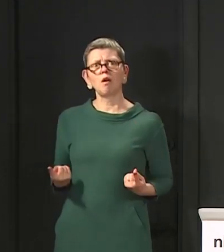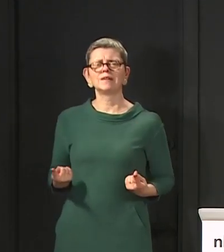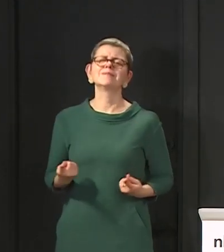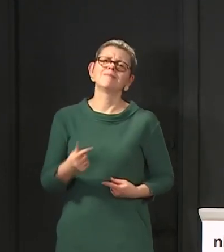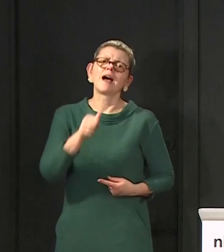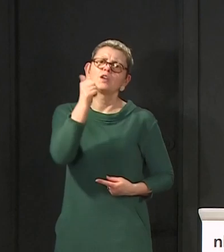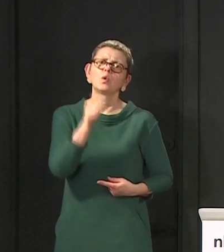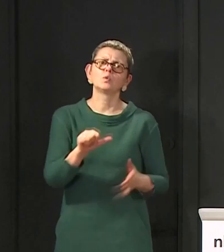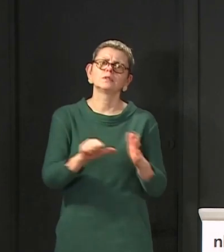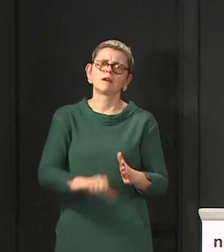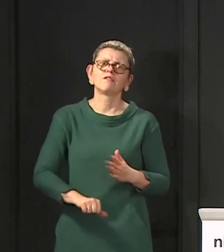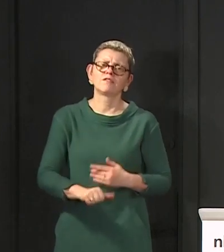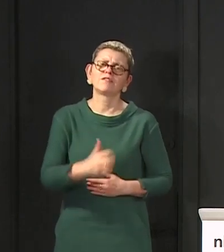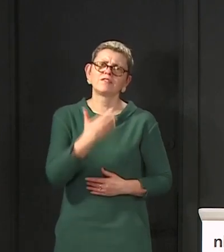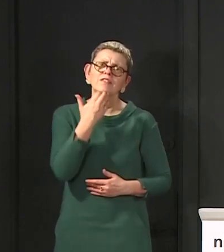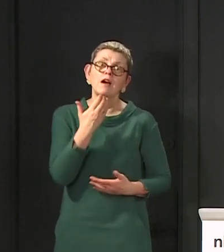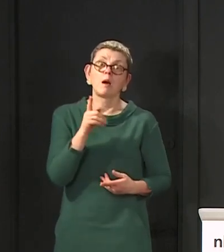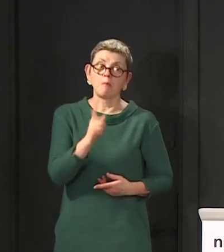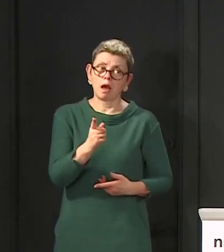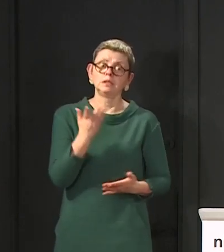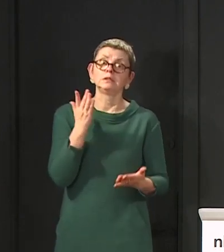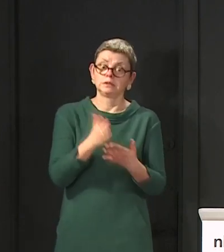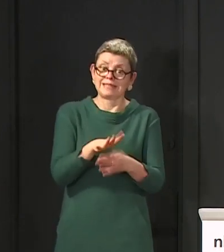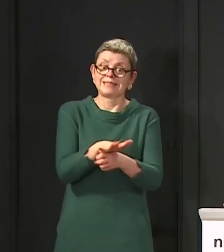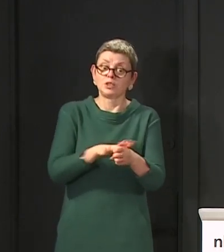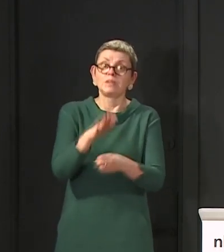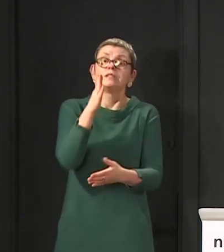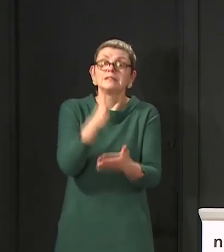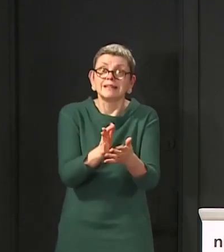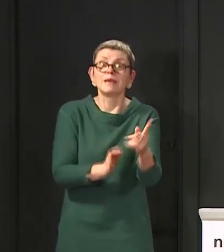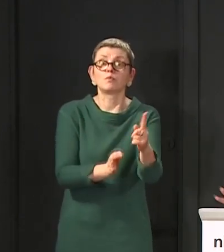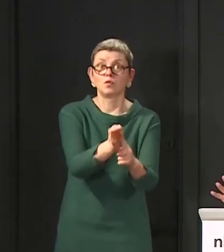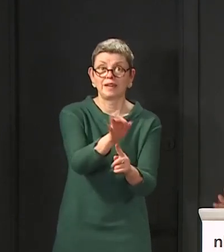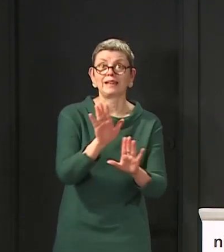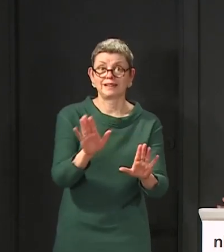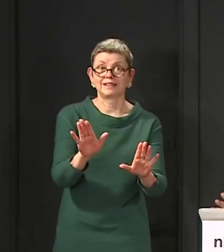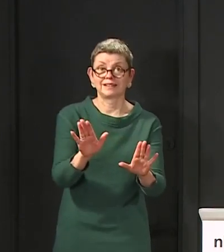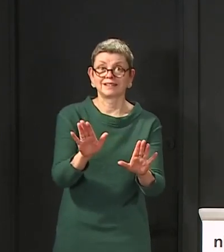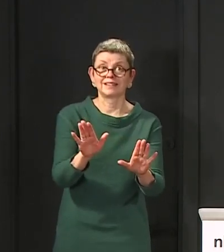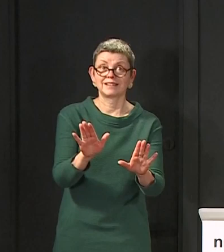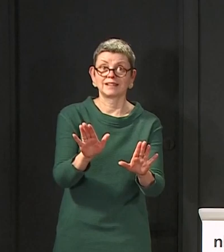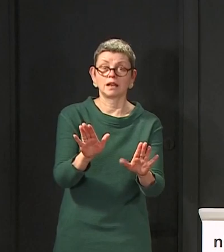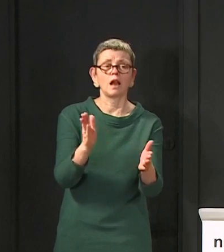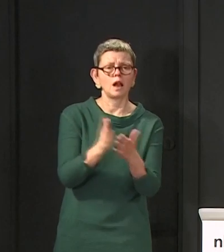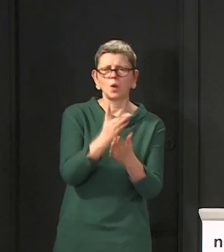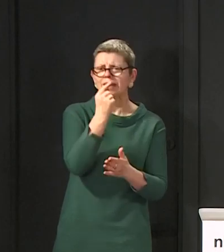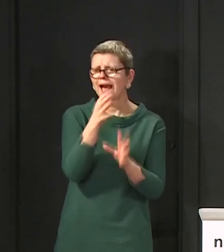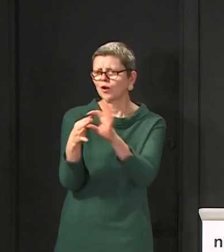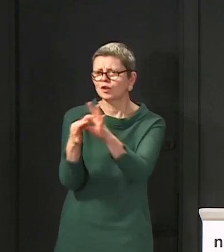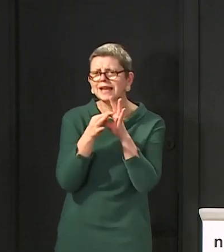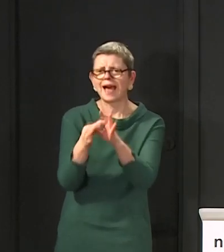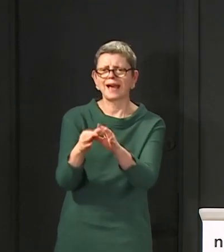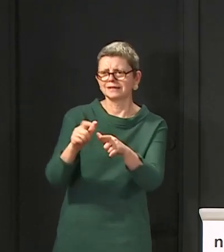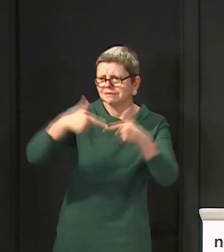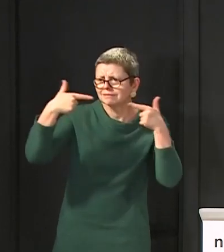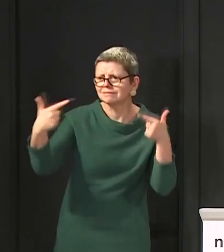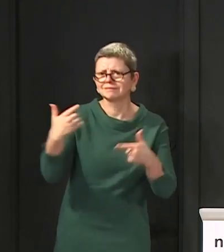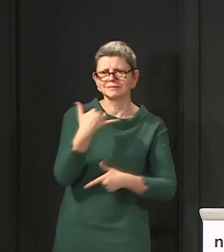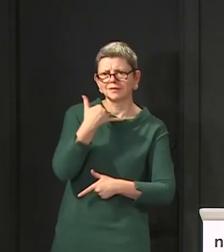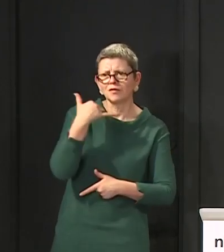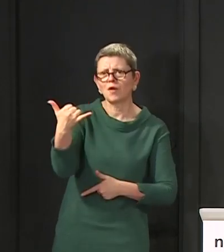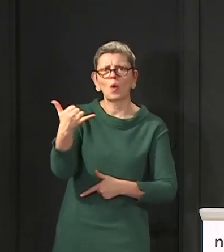making progress. Never lose sight of that. But even as we stay in touch by phone, social media, by video calls, we still